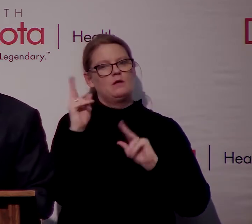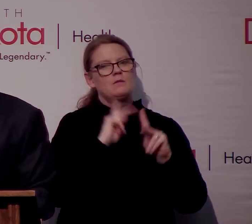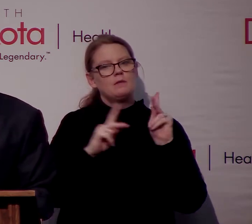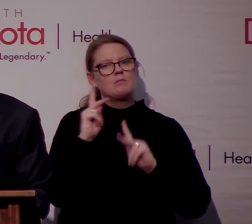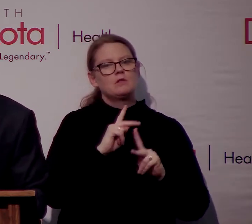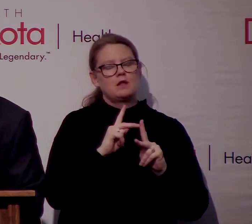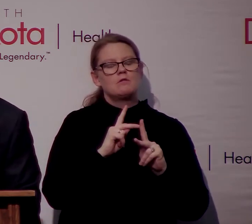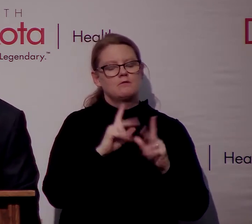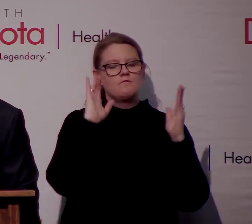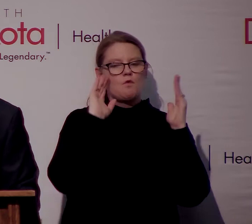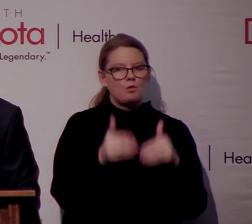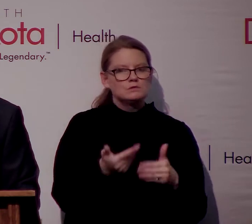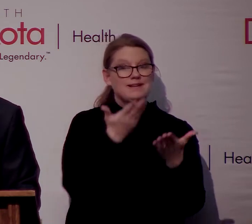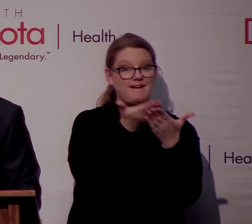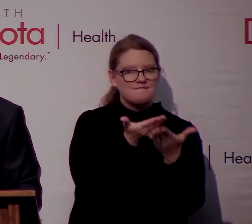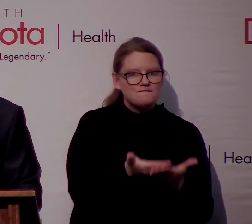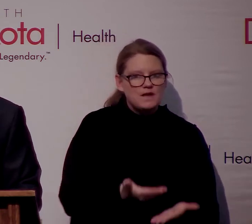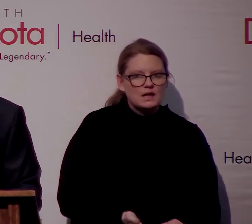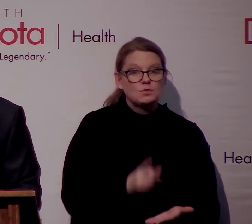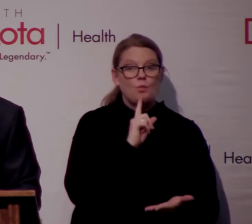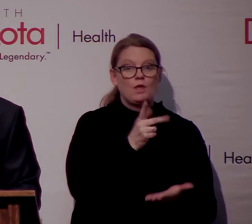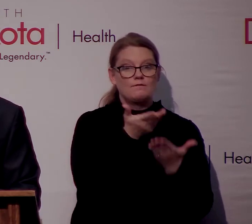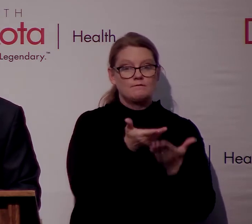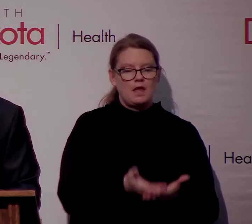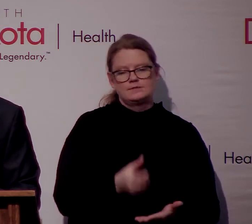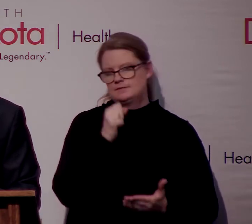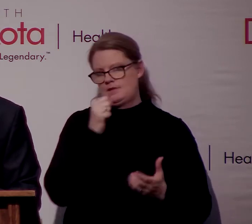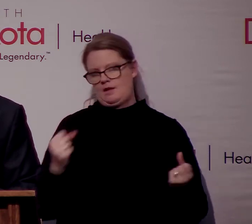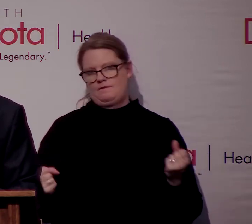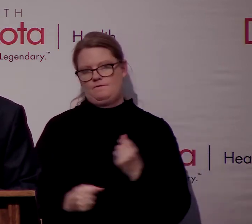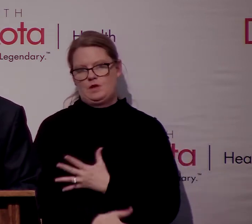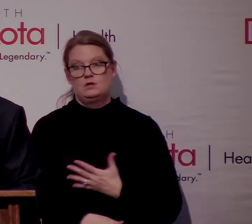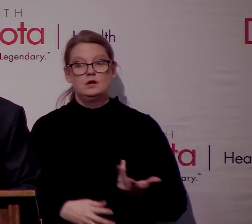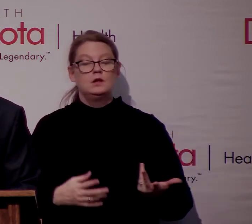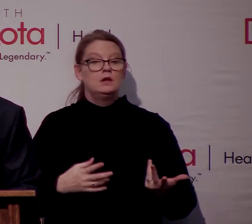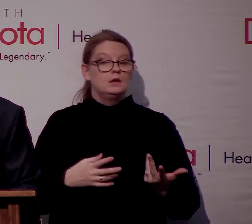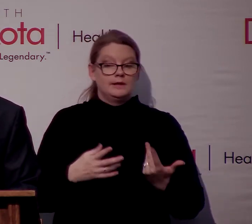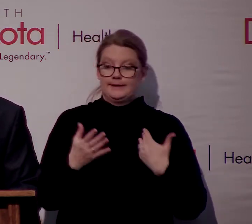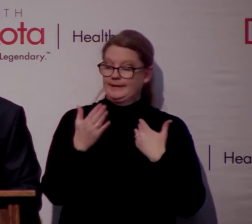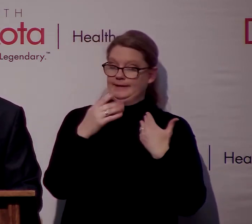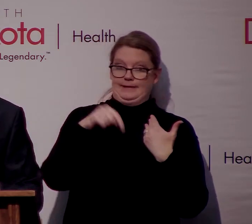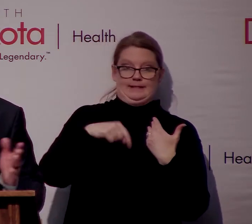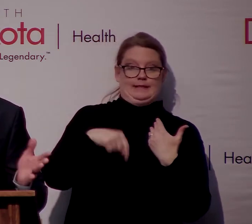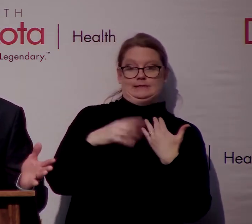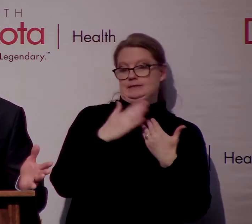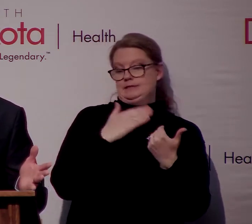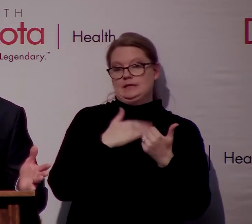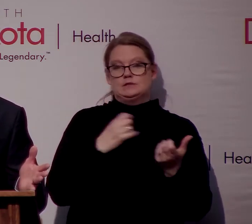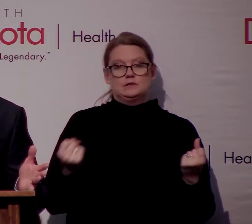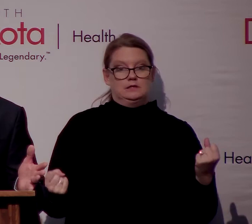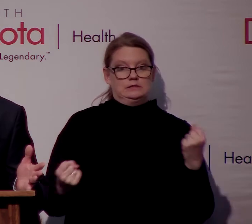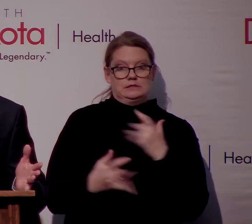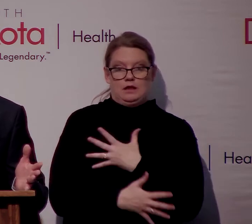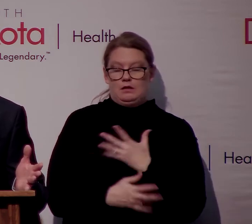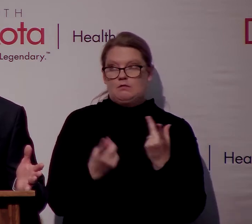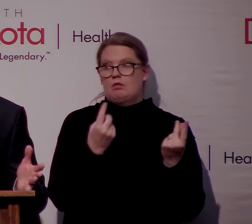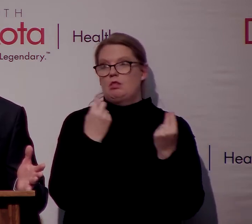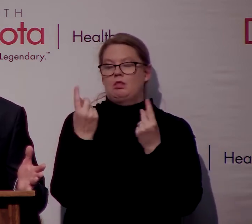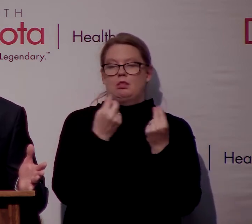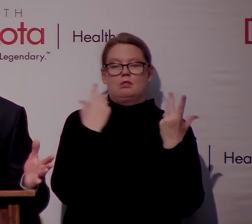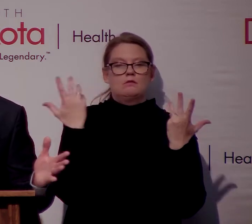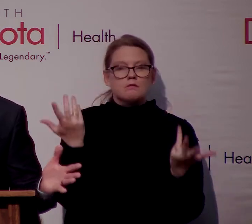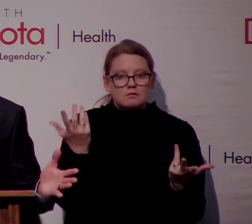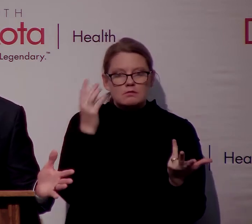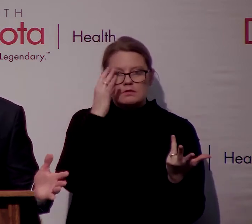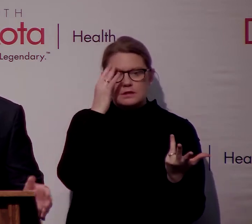facts, not fear, because when we get into a situation of fear, which it is easy to do in this thing because there is a lot of uncertainty and there's